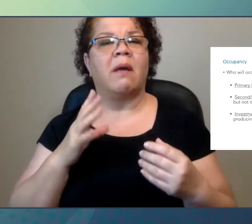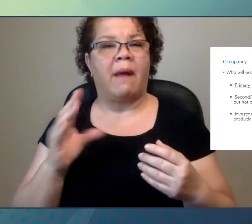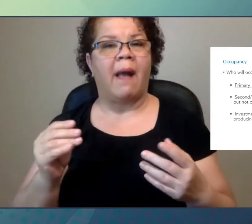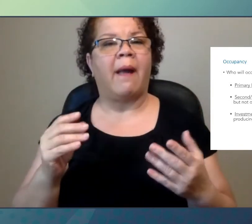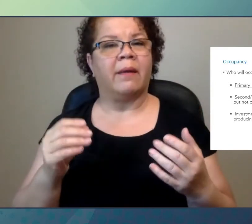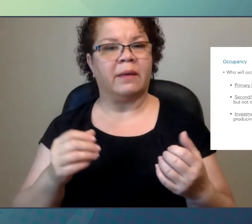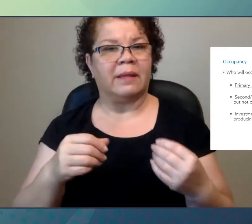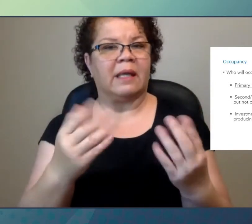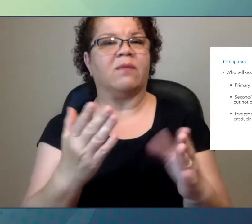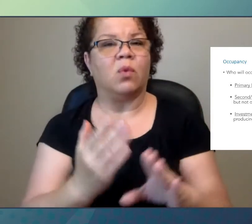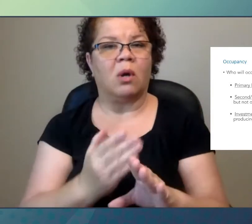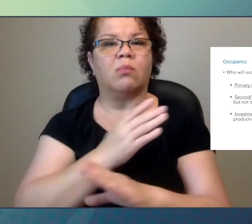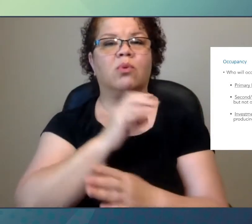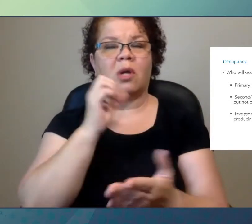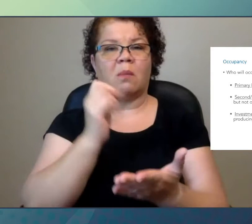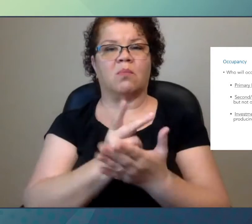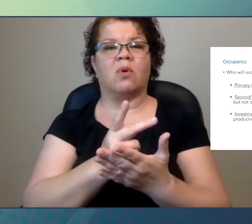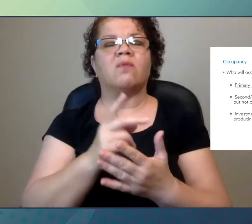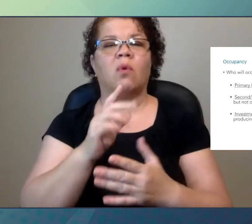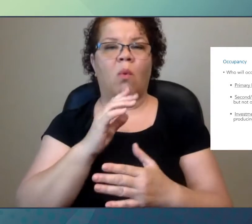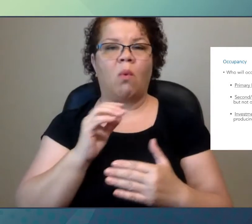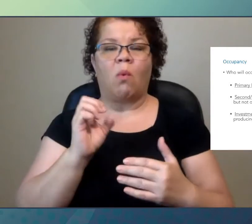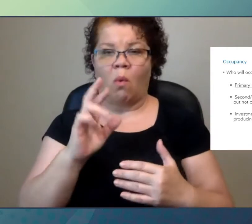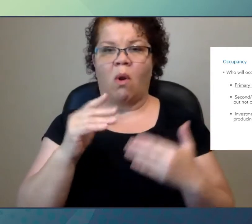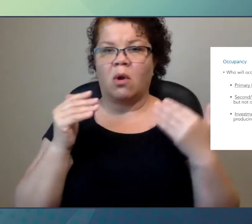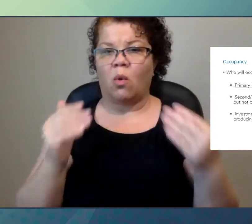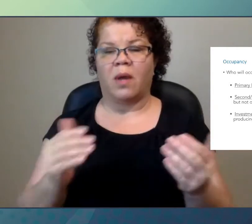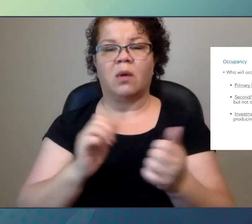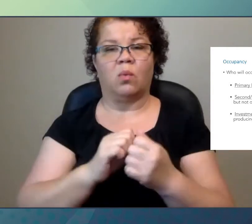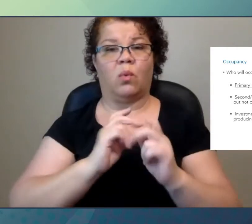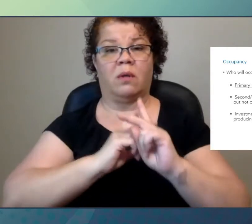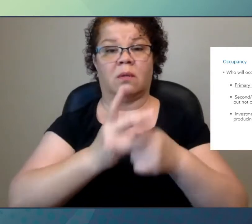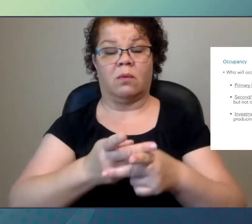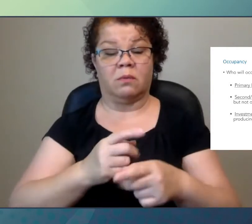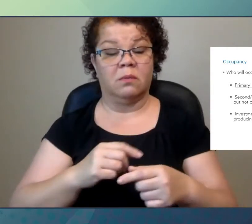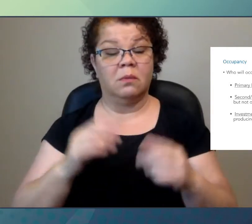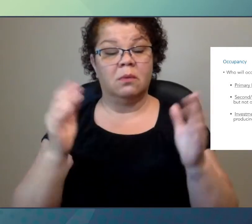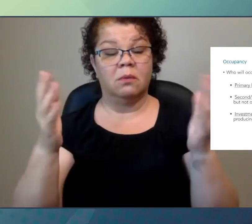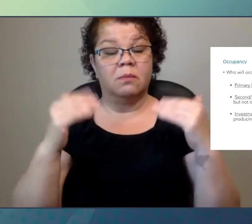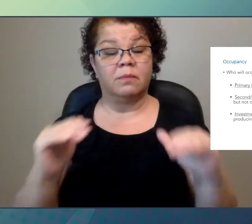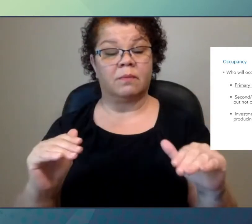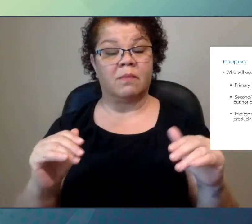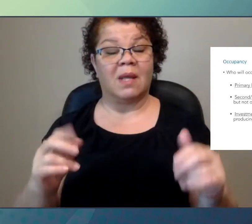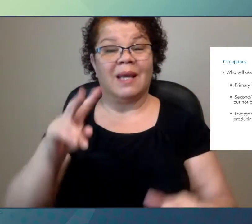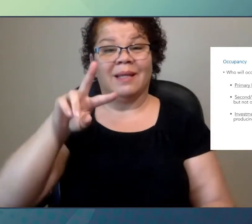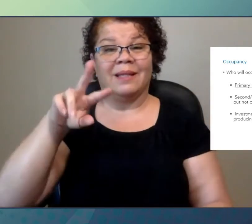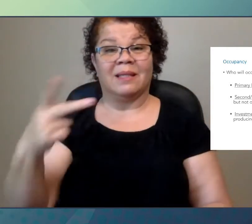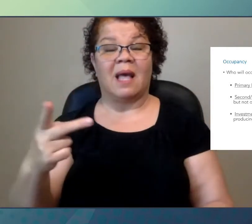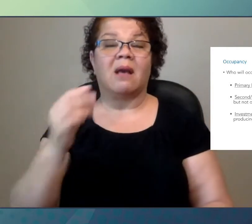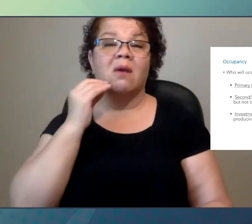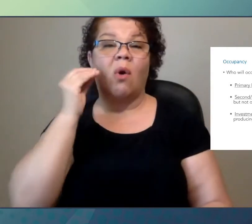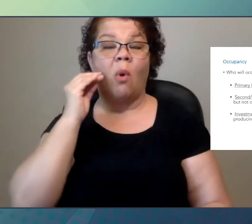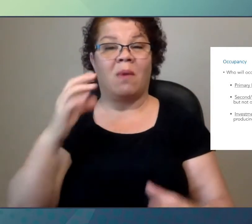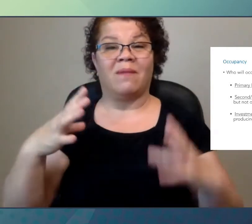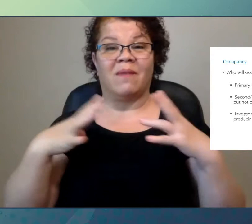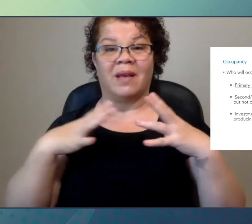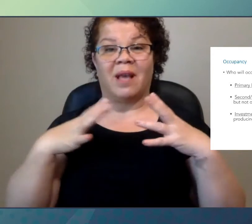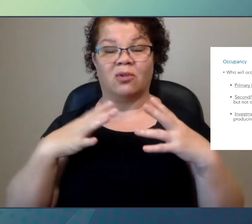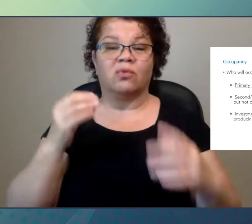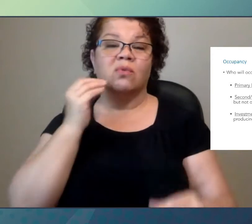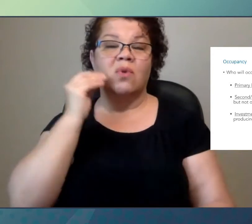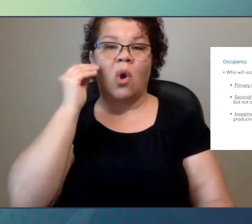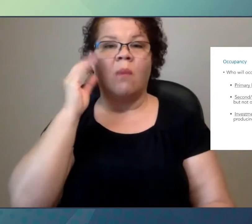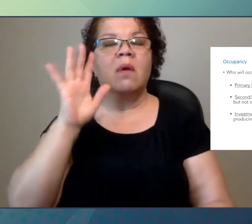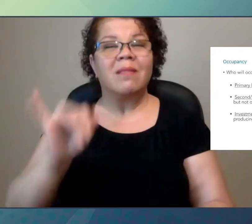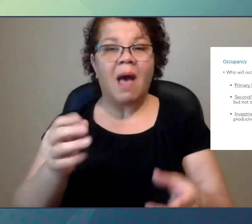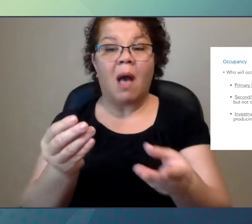a pre-approval or do the loan. A second home or vacation home, that is a property that the